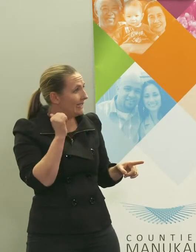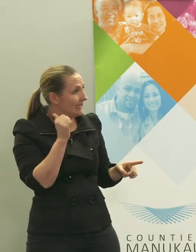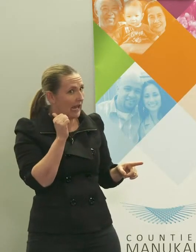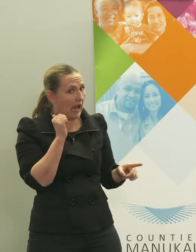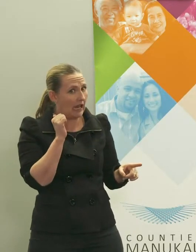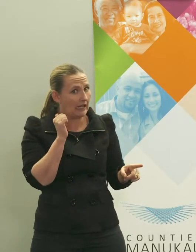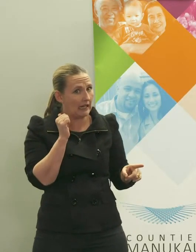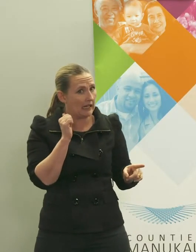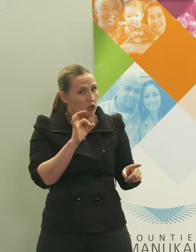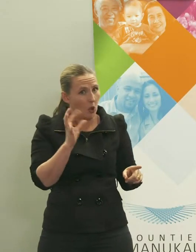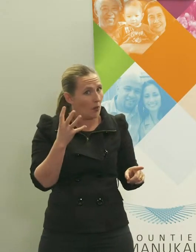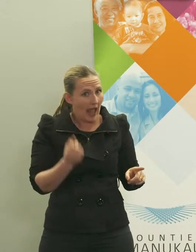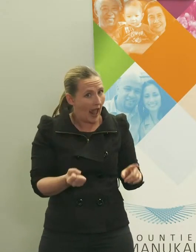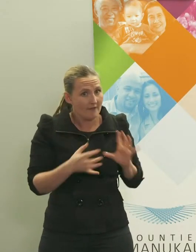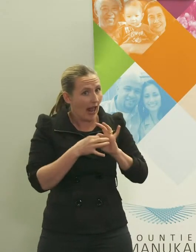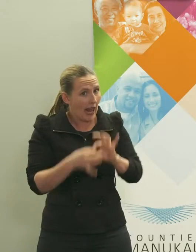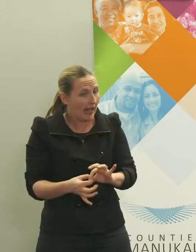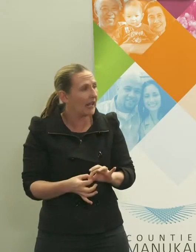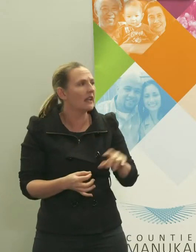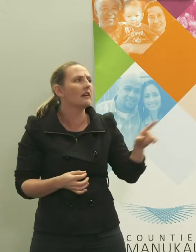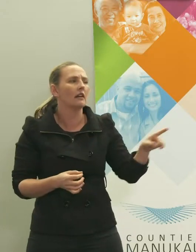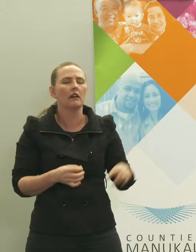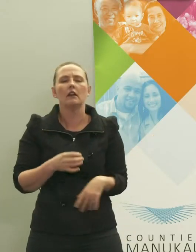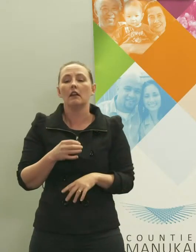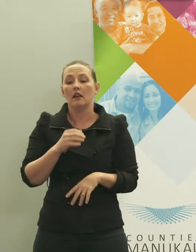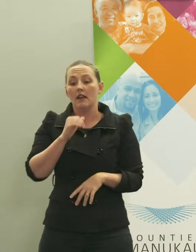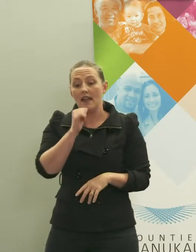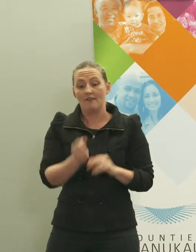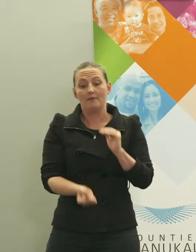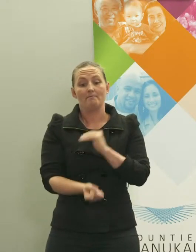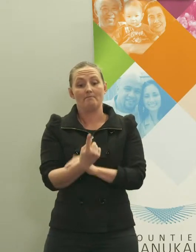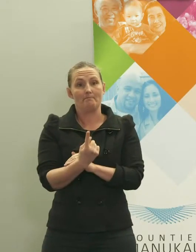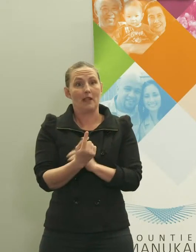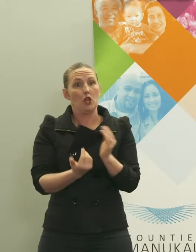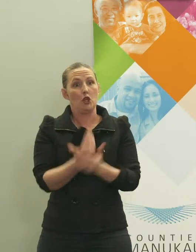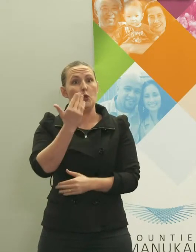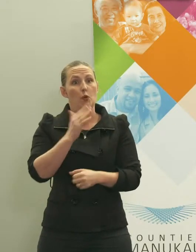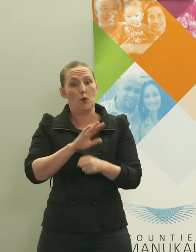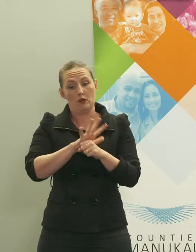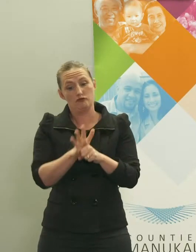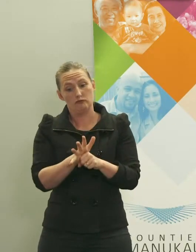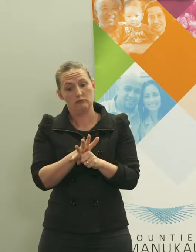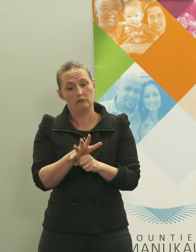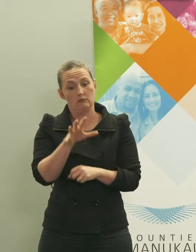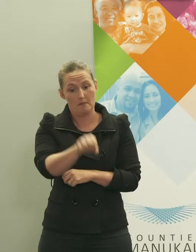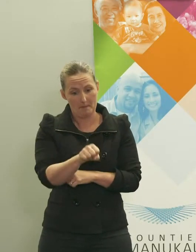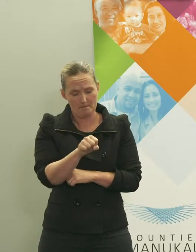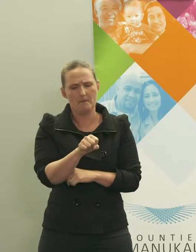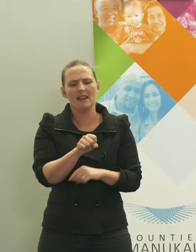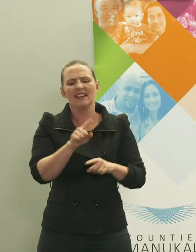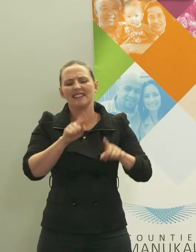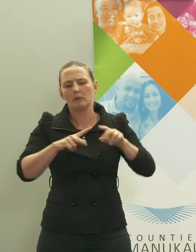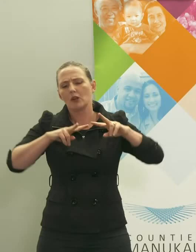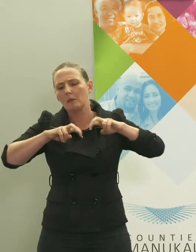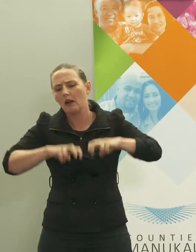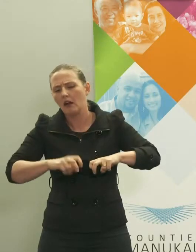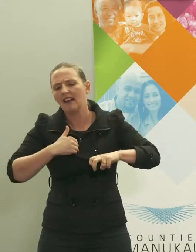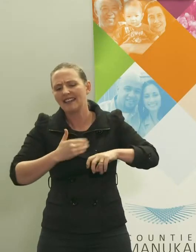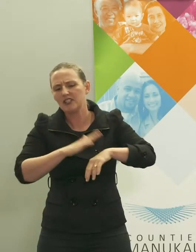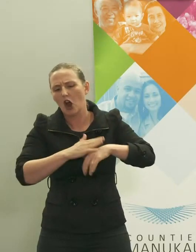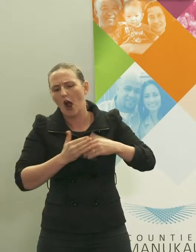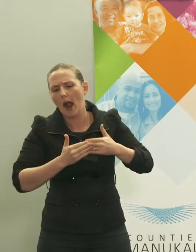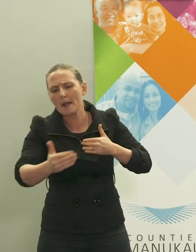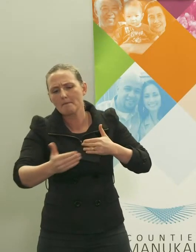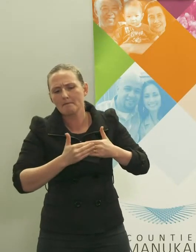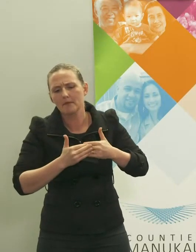I've always said too, in the first sort of 48 hours after you get a case, sometimes it will take a wee while to nail that down. But yes, they're